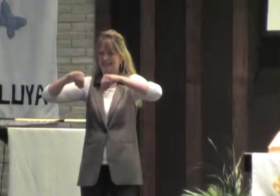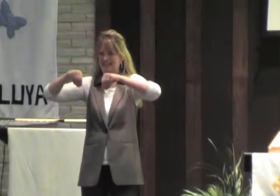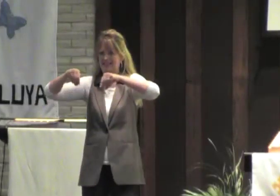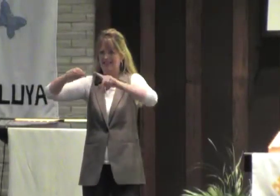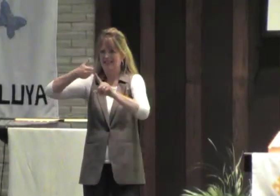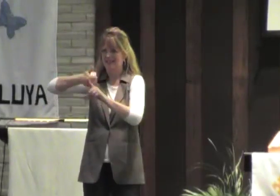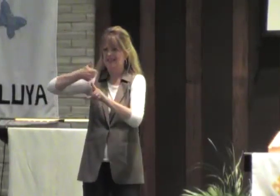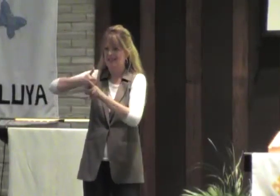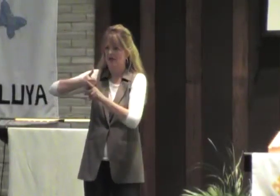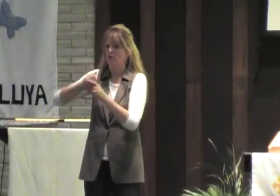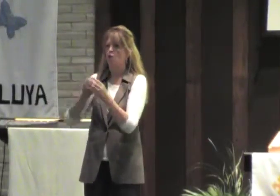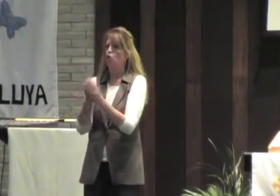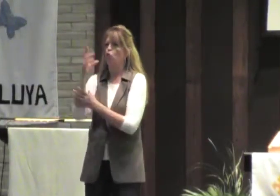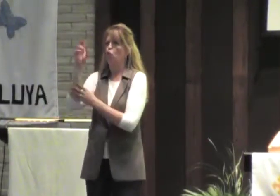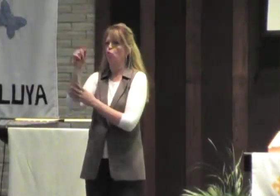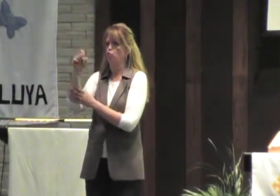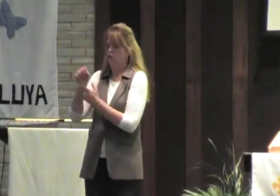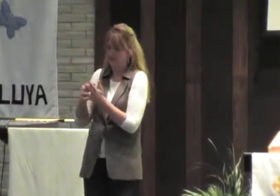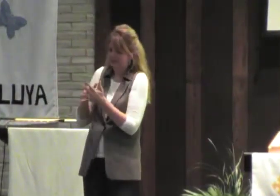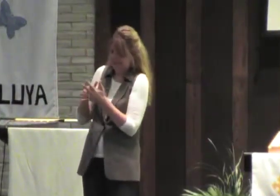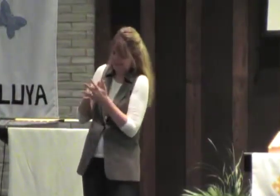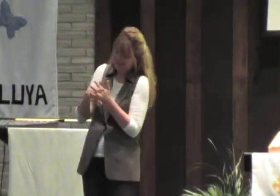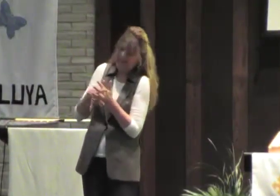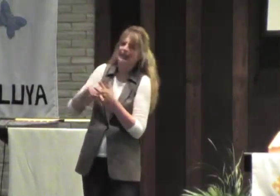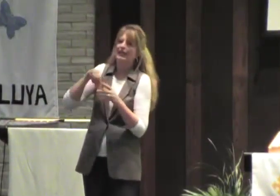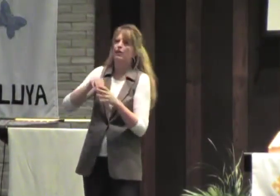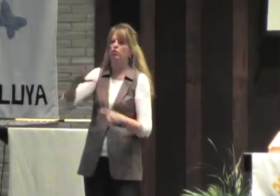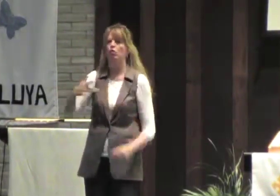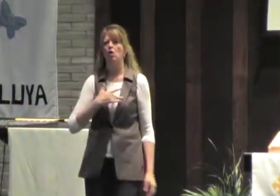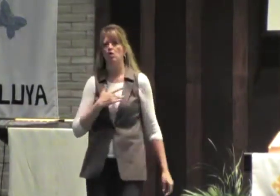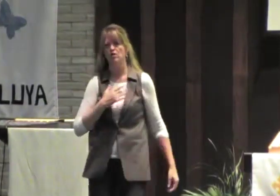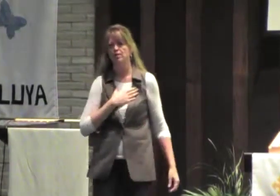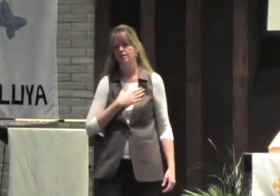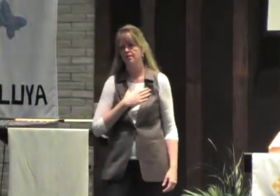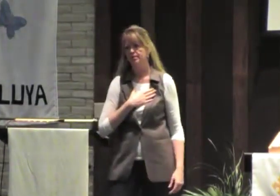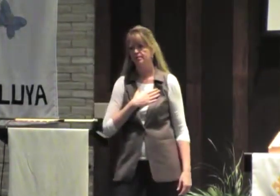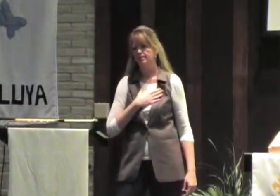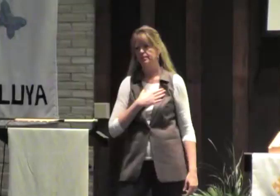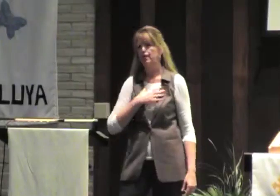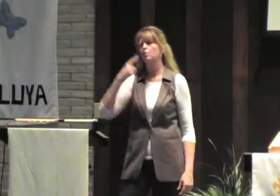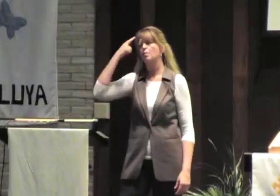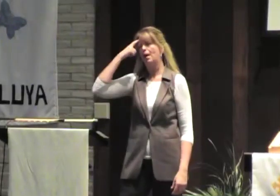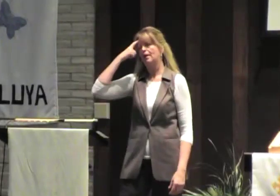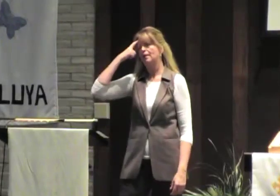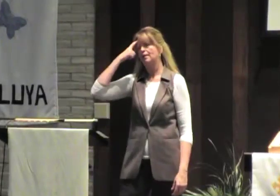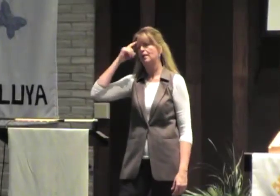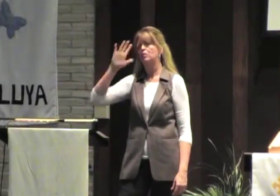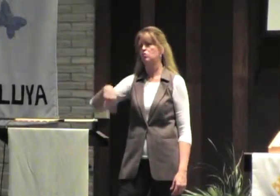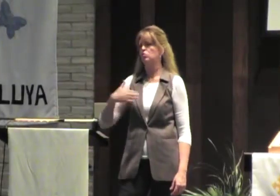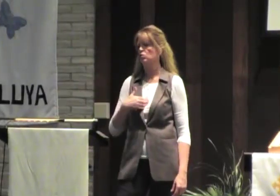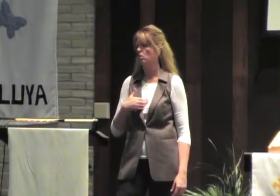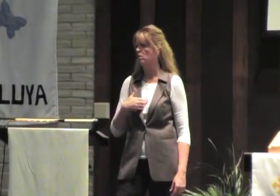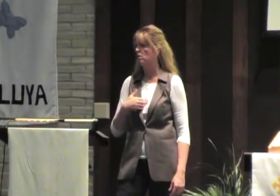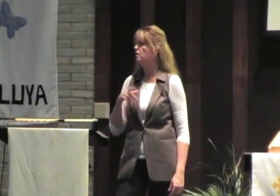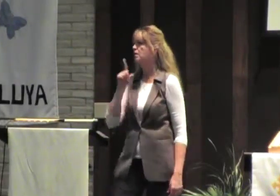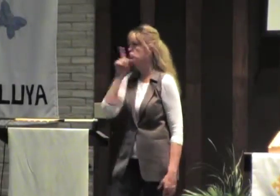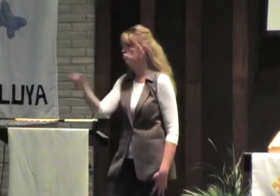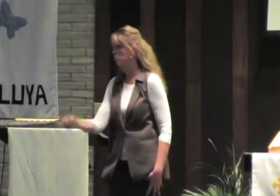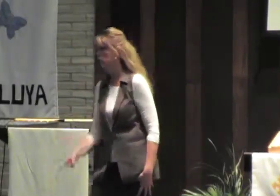your anger will plant itself and it'll grow roots deep into your heart and your mind and your soul.